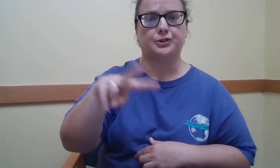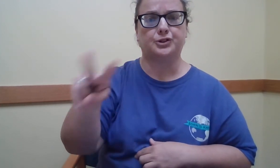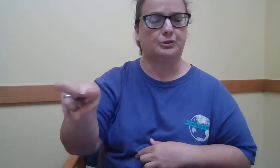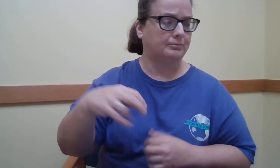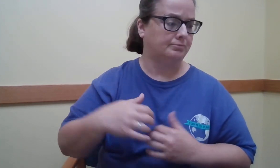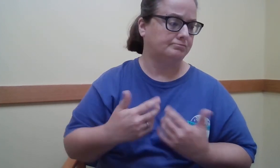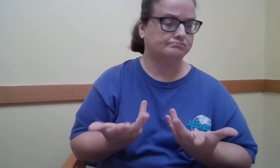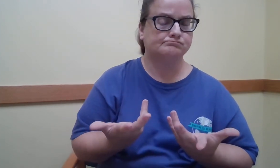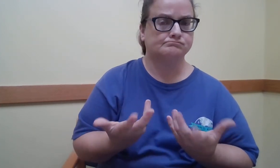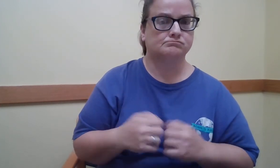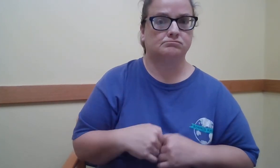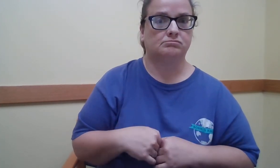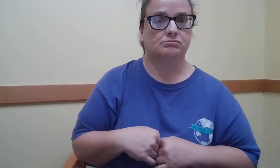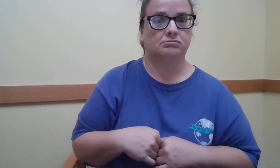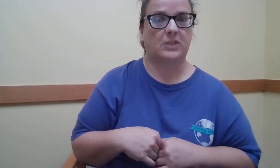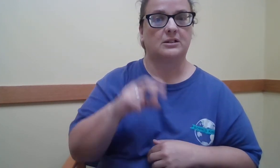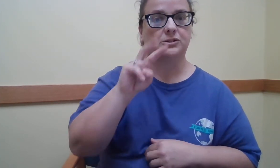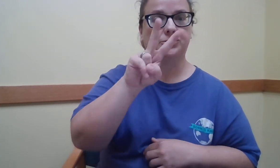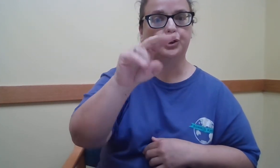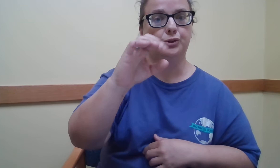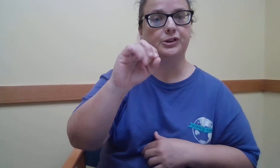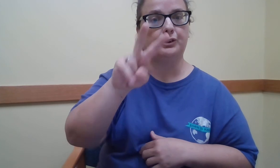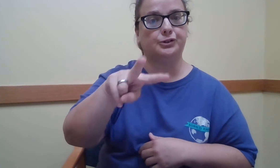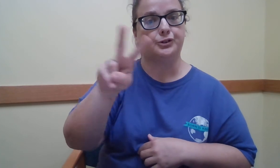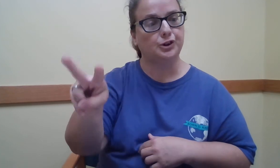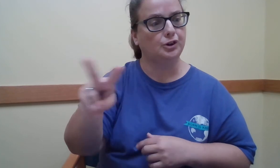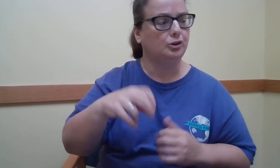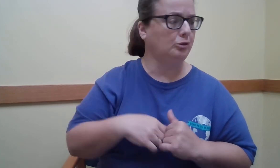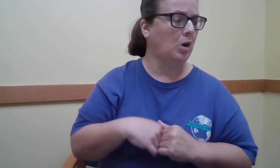2022. Yeah, 2022.